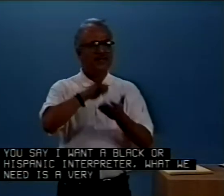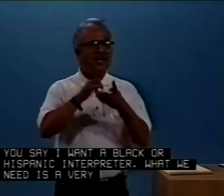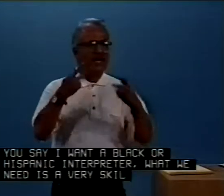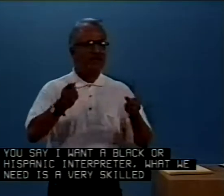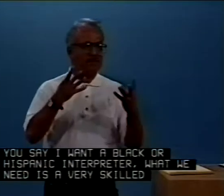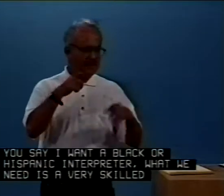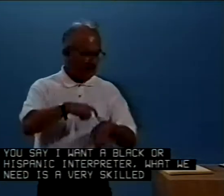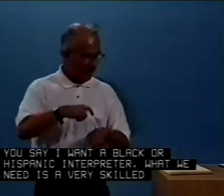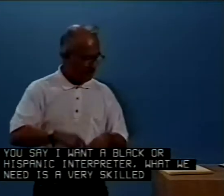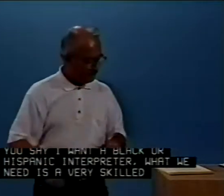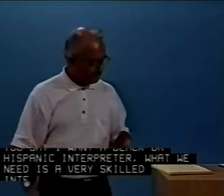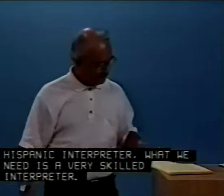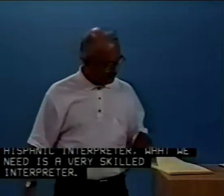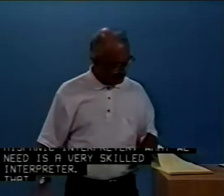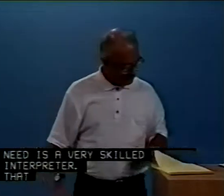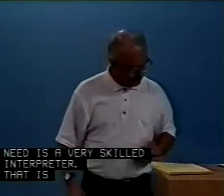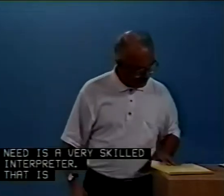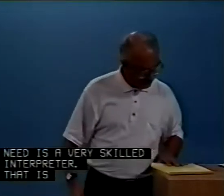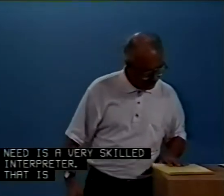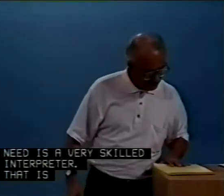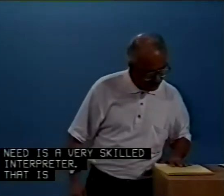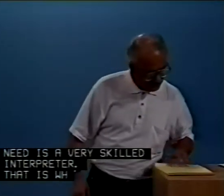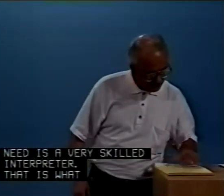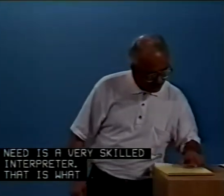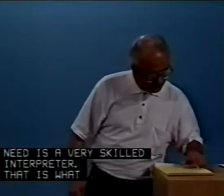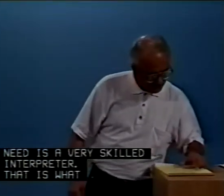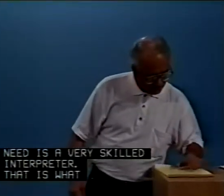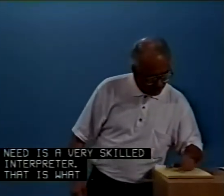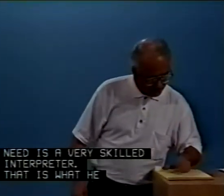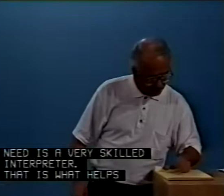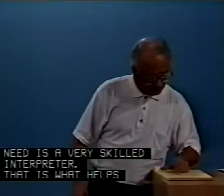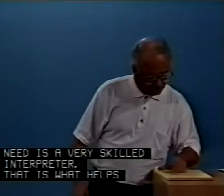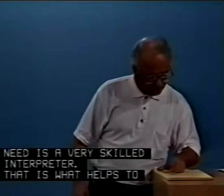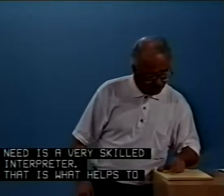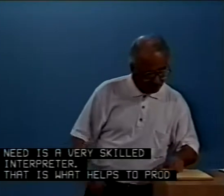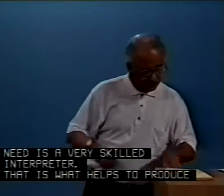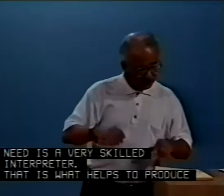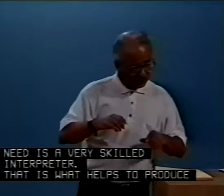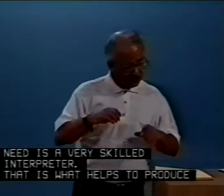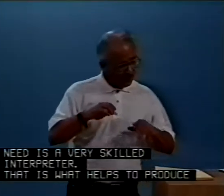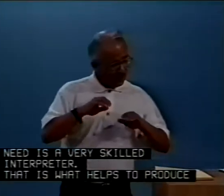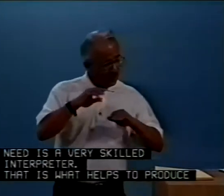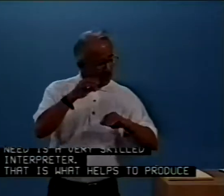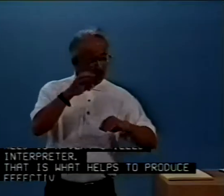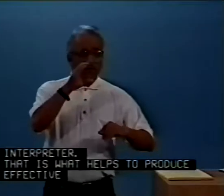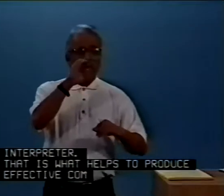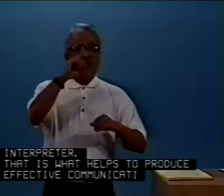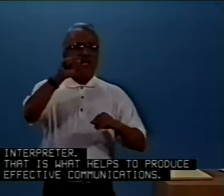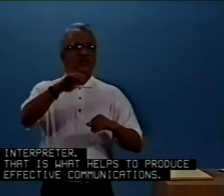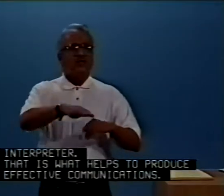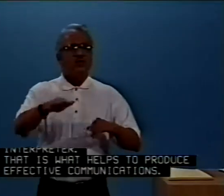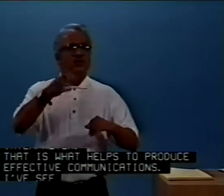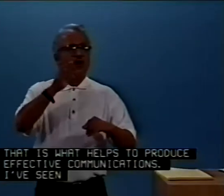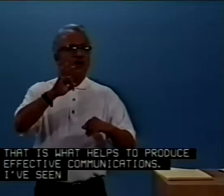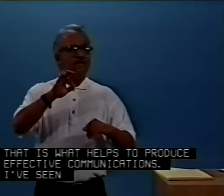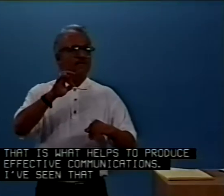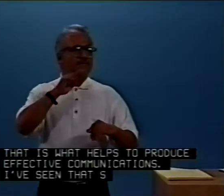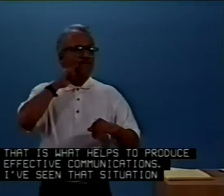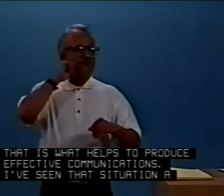helps to produce effective communication. So I've seen that situation a number of times. CODA, children